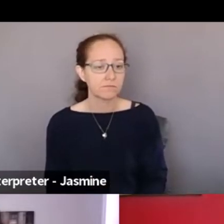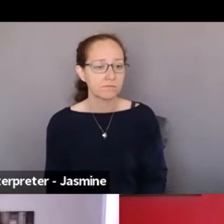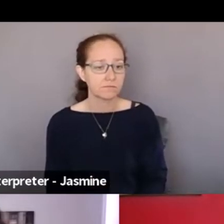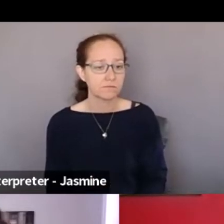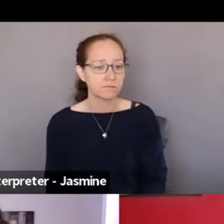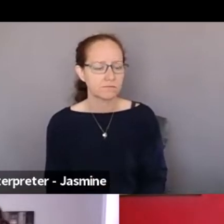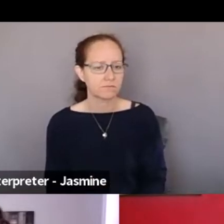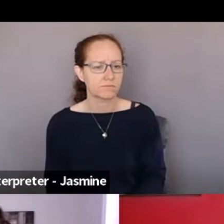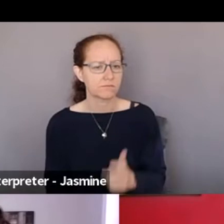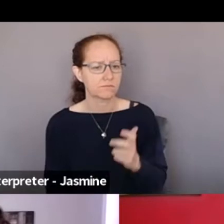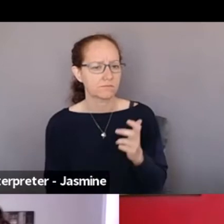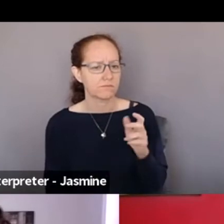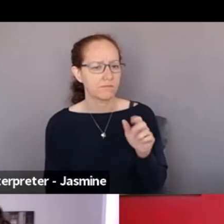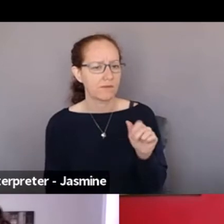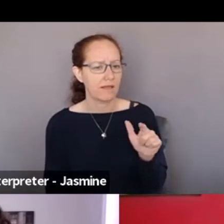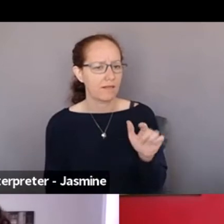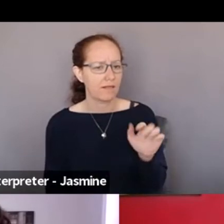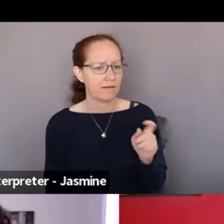Wow, that's weird. Okay.